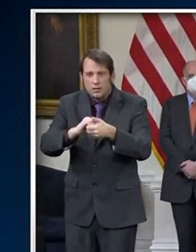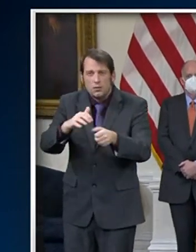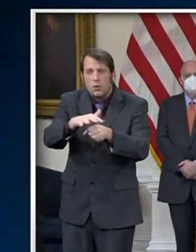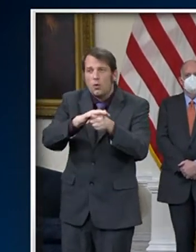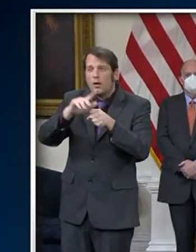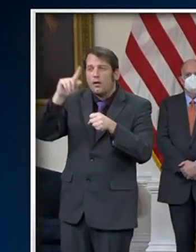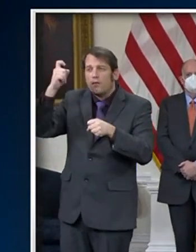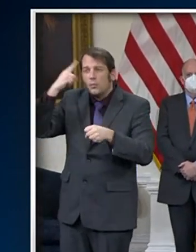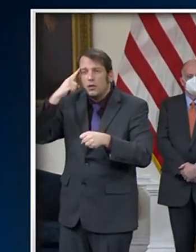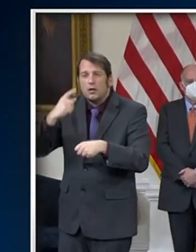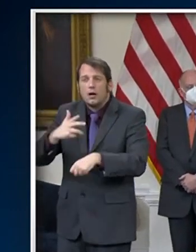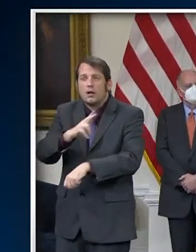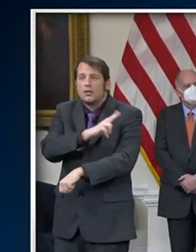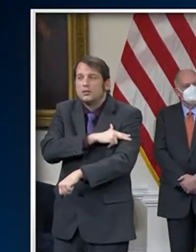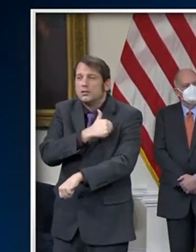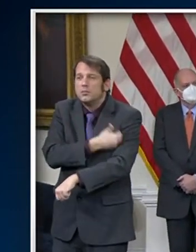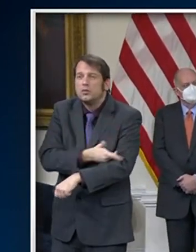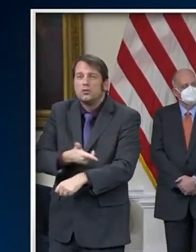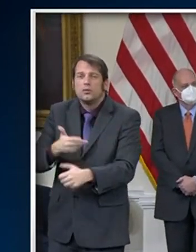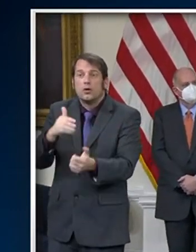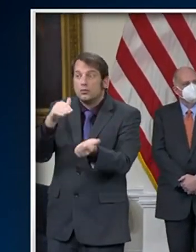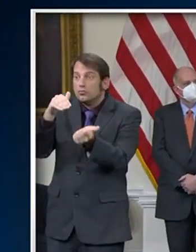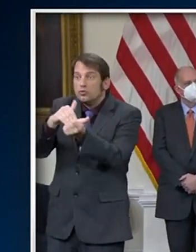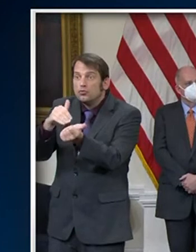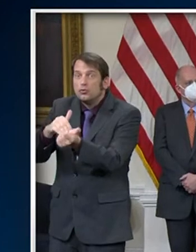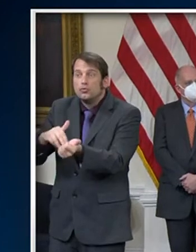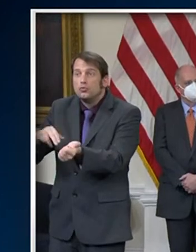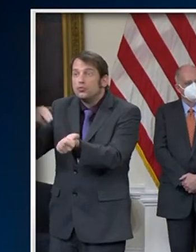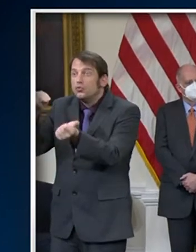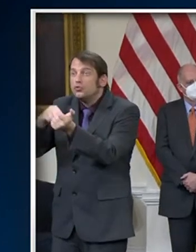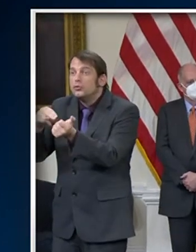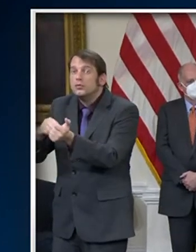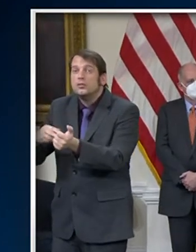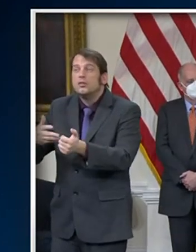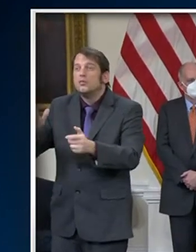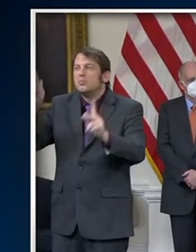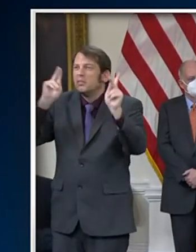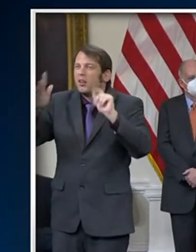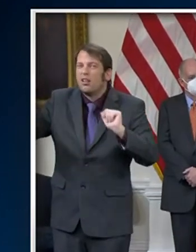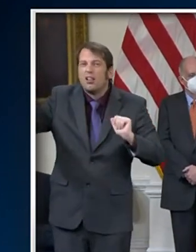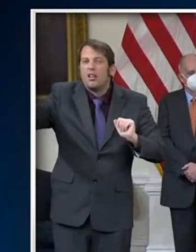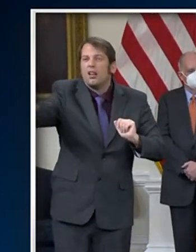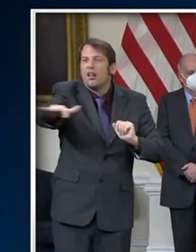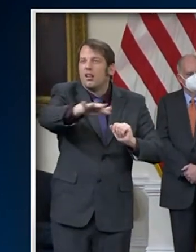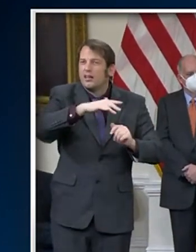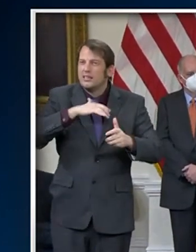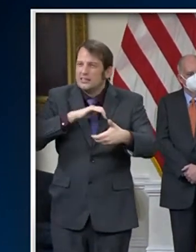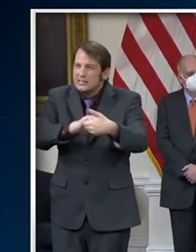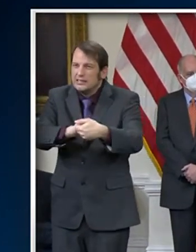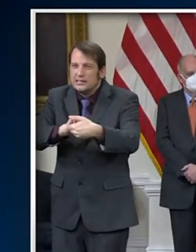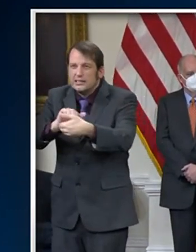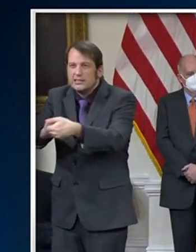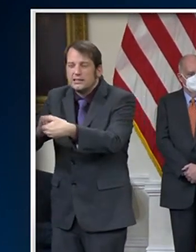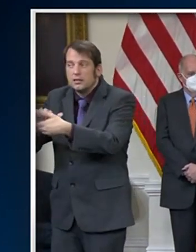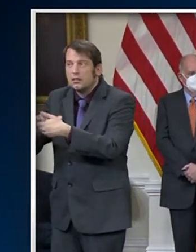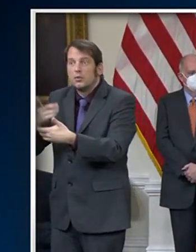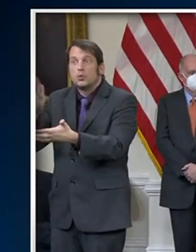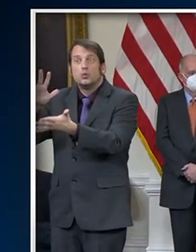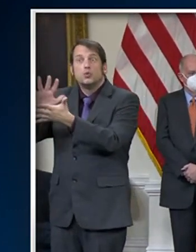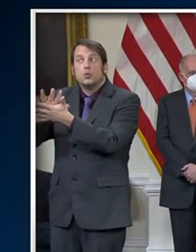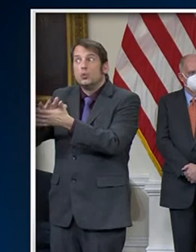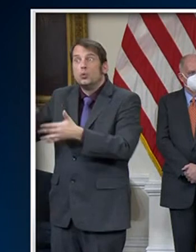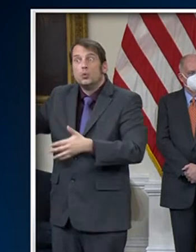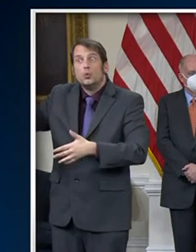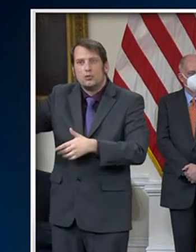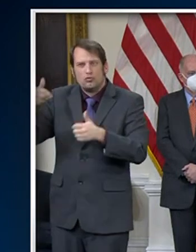healthcare workers of all sorts, and to be certain, the general public. Hospitals exercised creative innovation to optimally care for